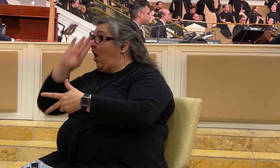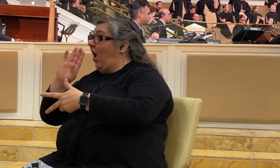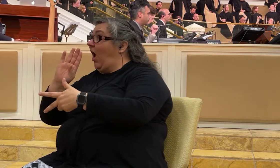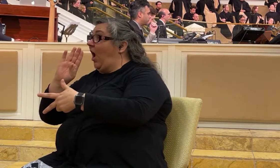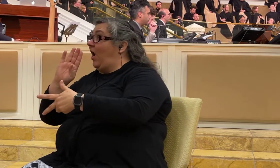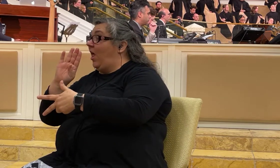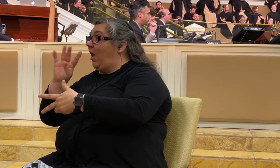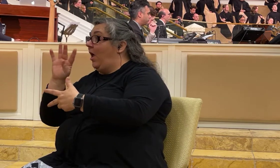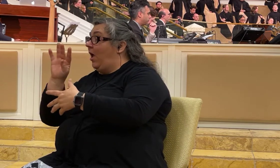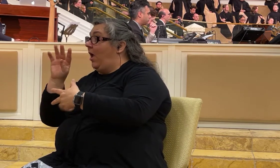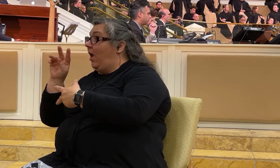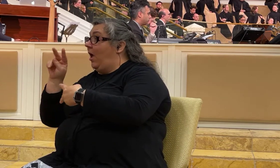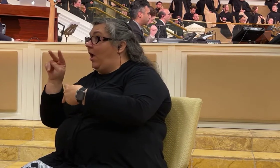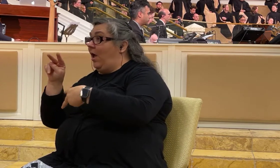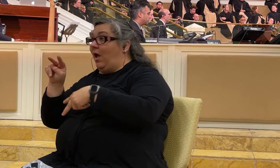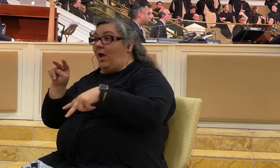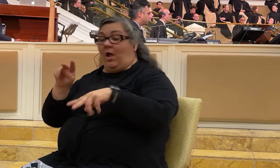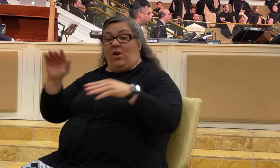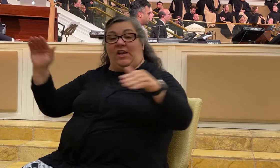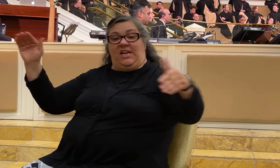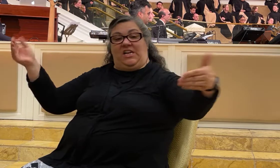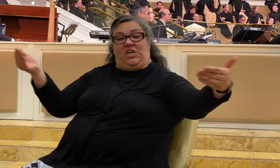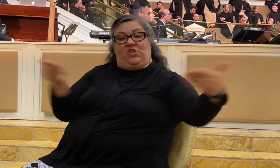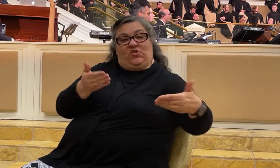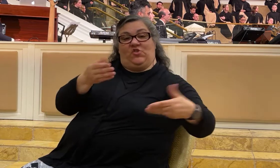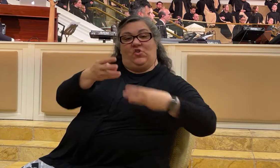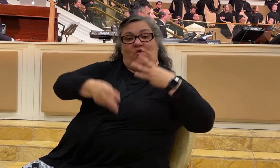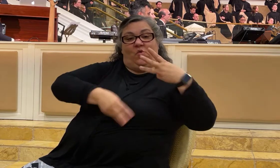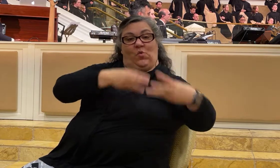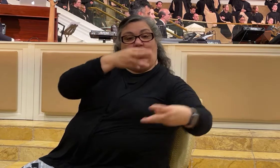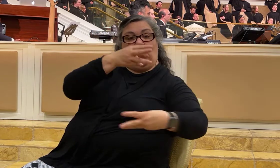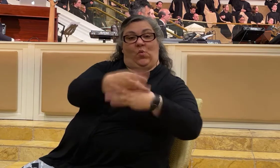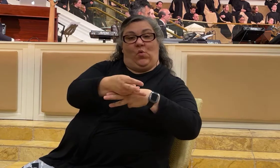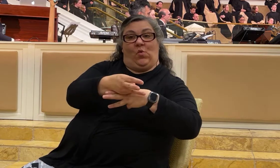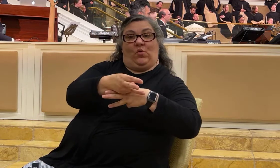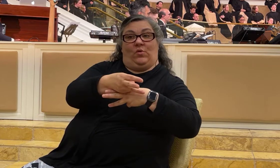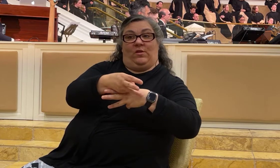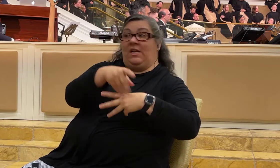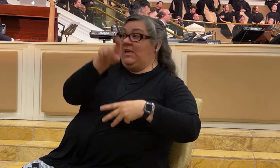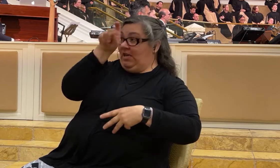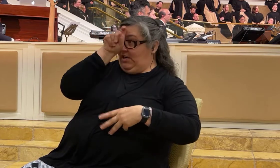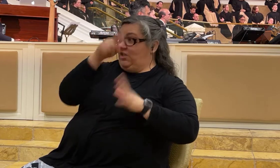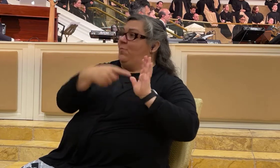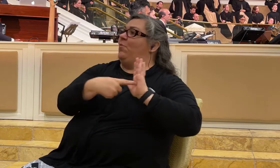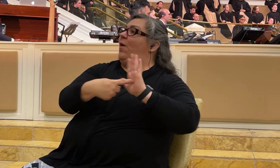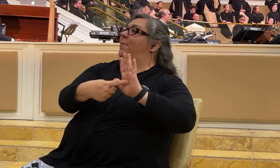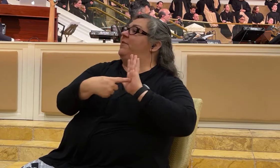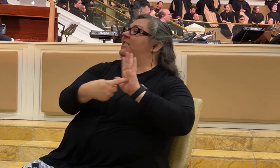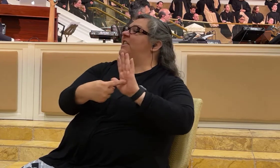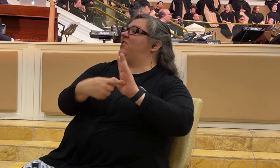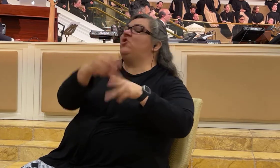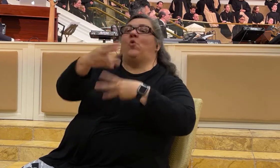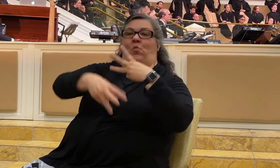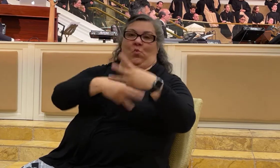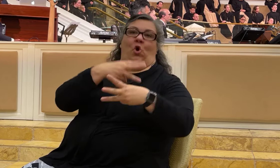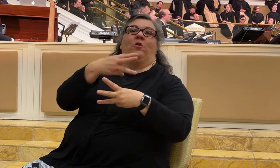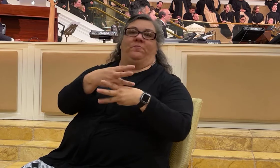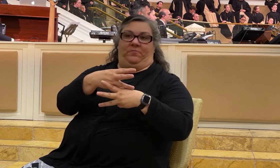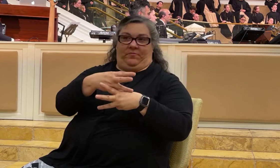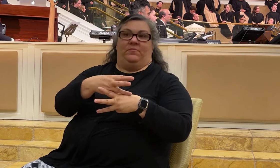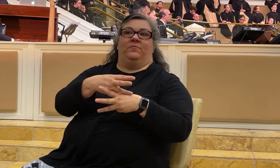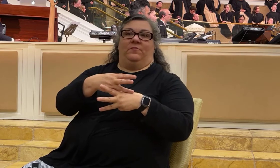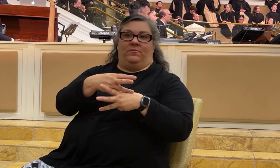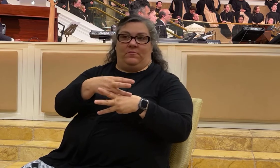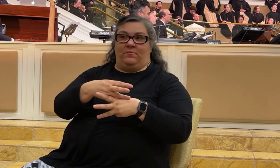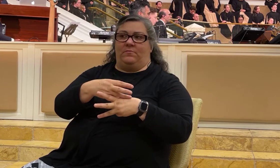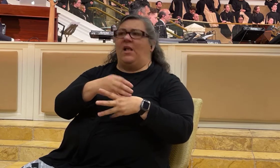ever introduced to the world. Egypt represents the world. When I say